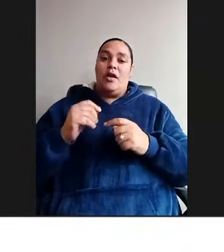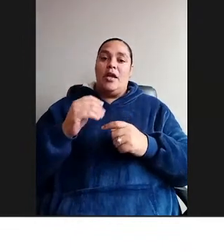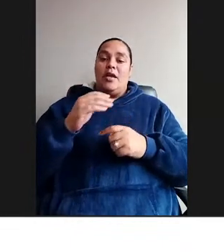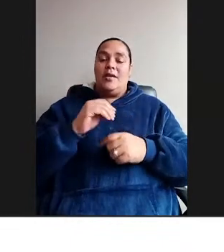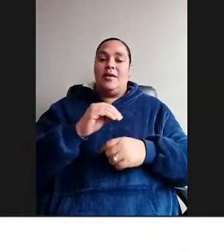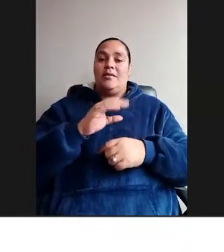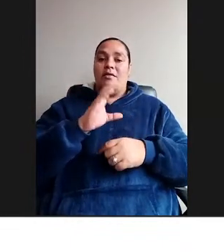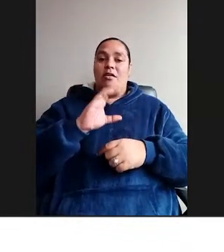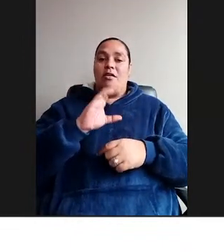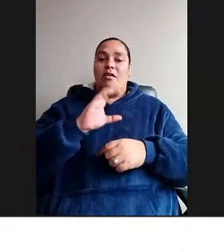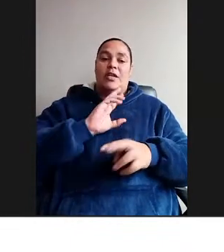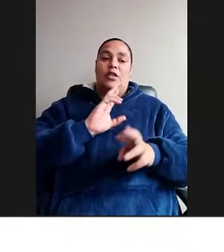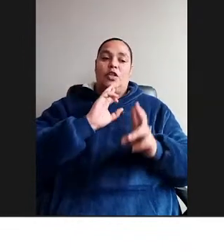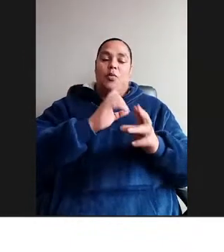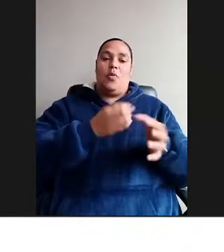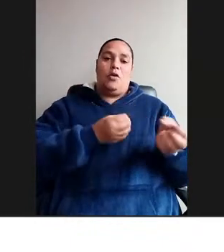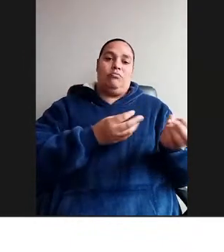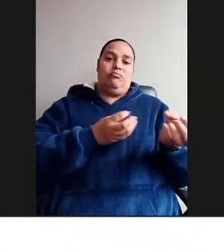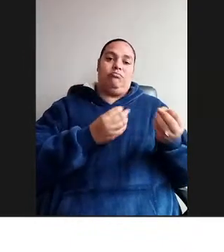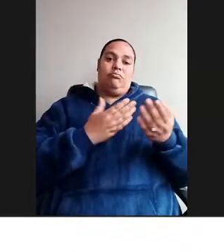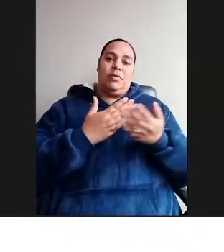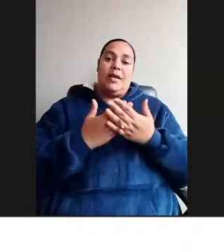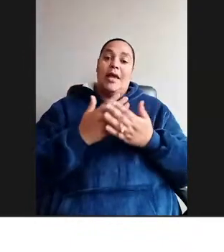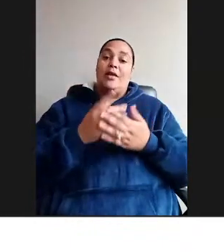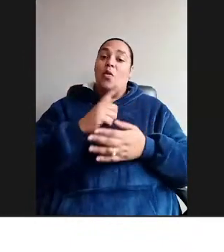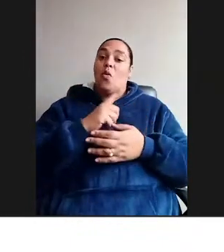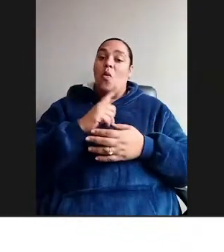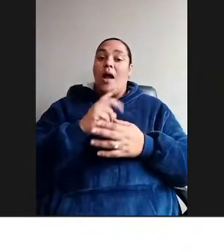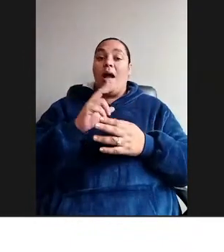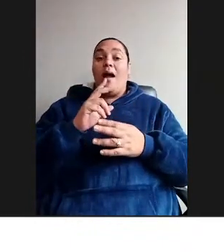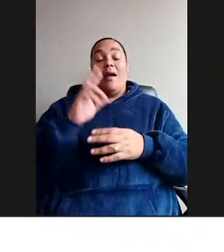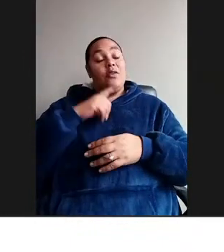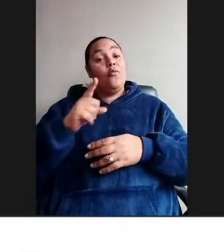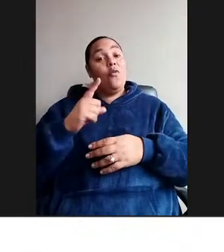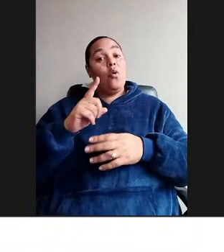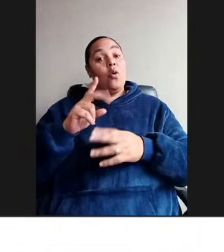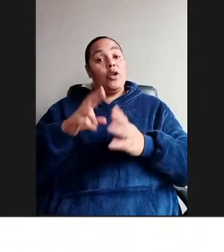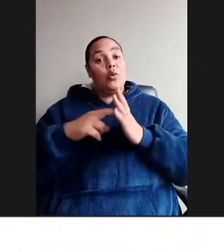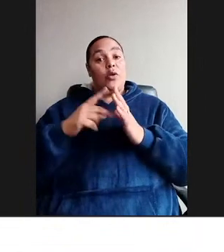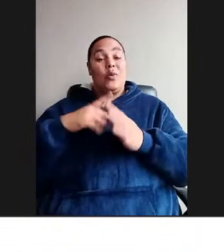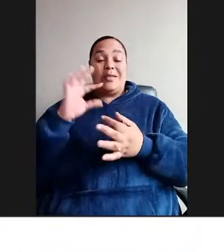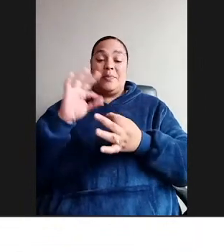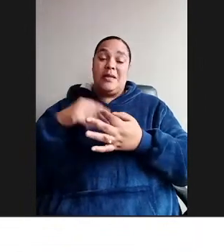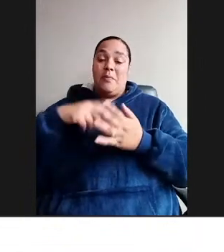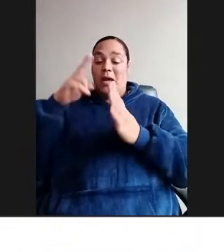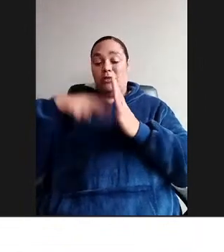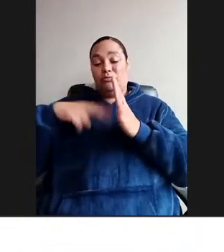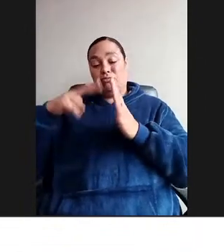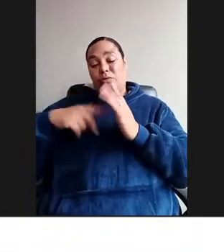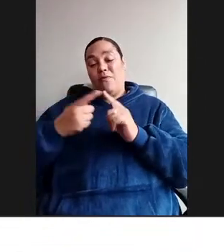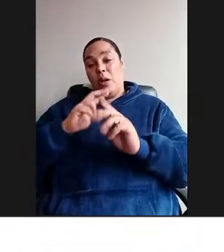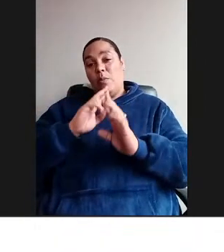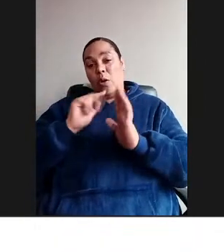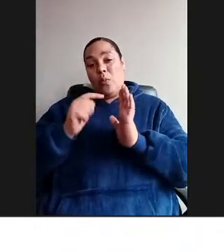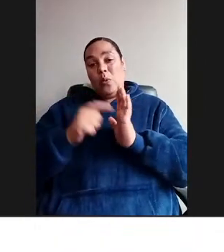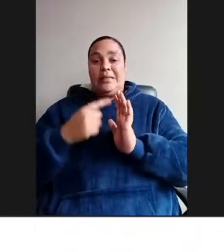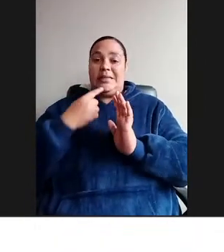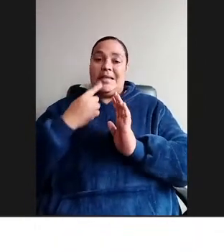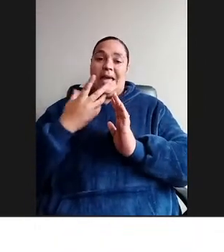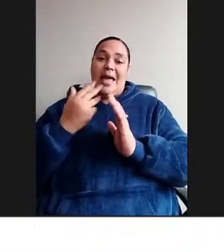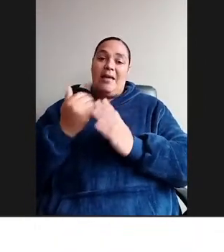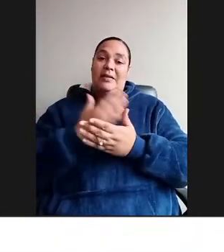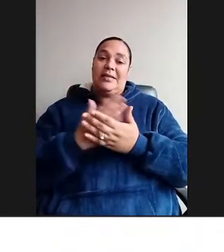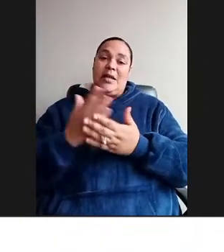report. The reason for the request is specific, that from my reading of the report, there are certain risks to